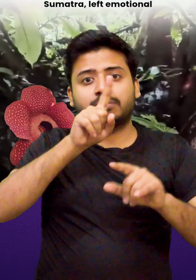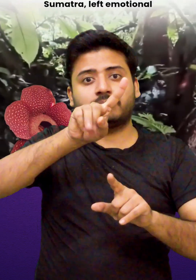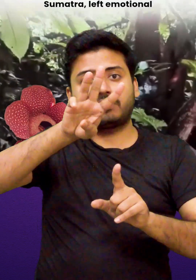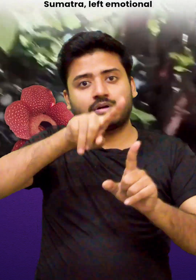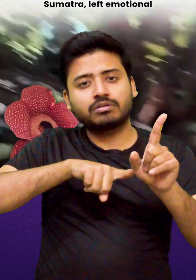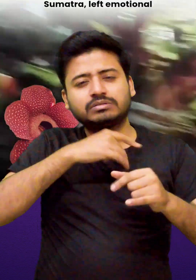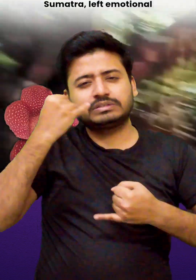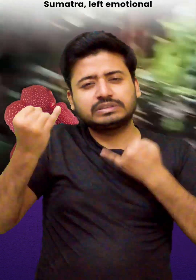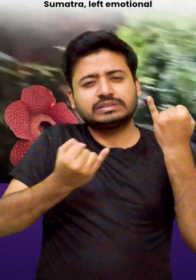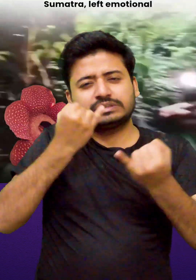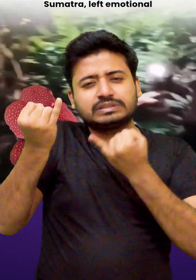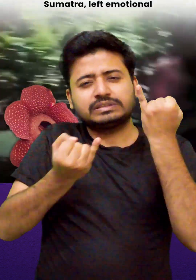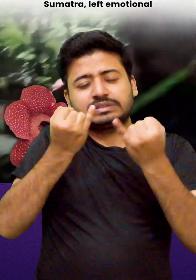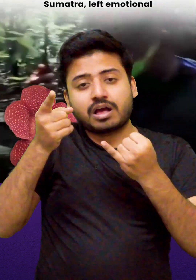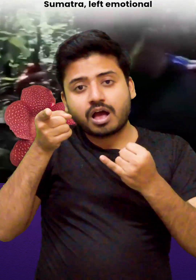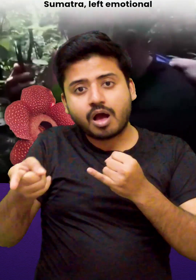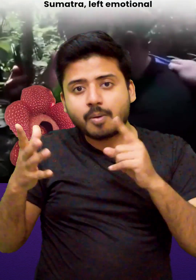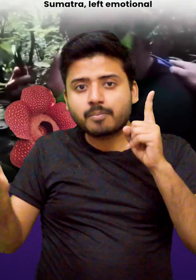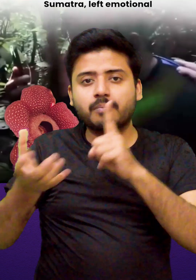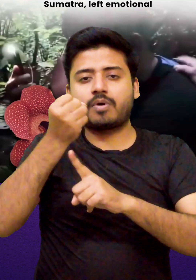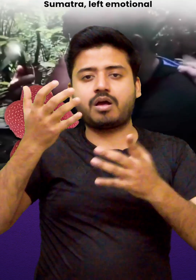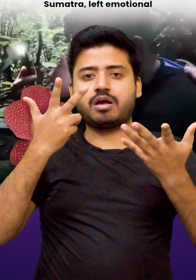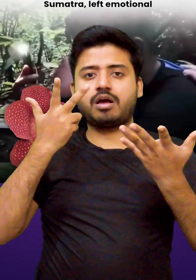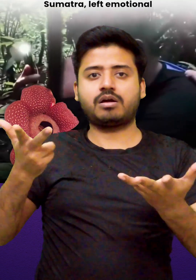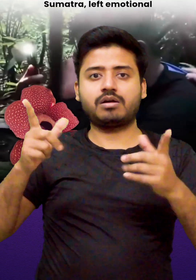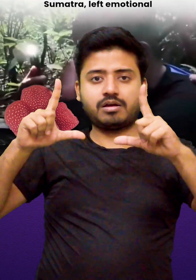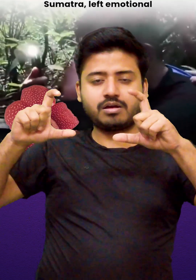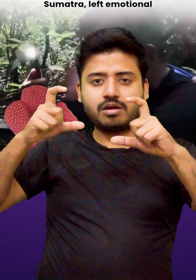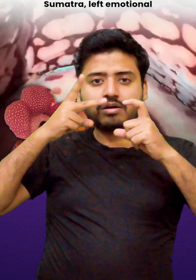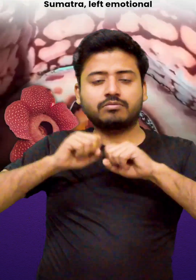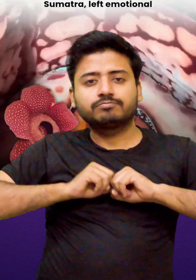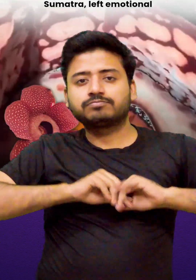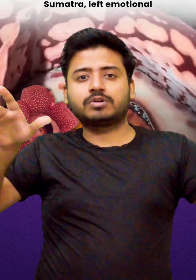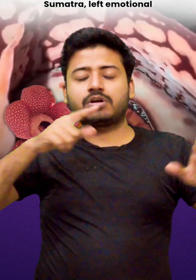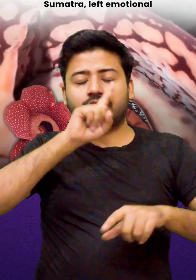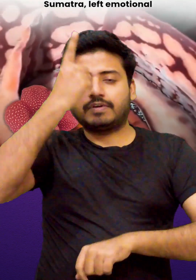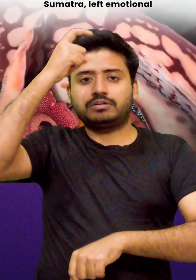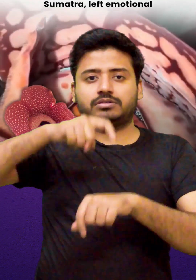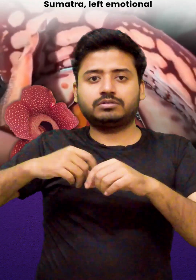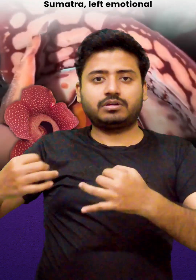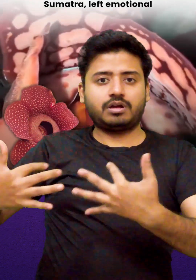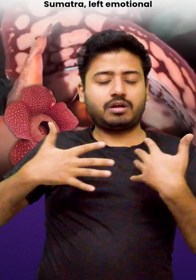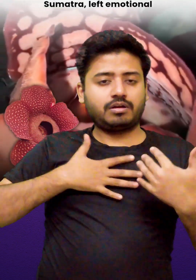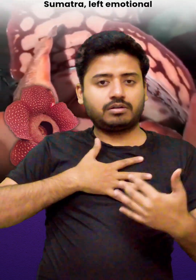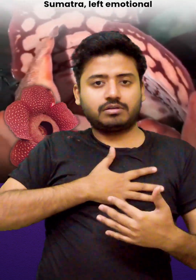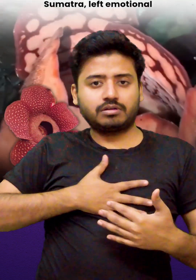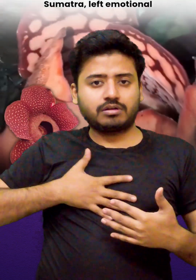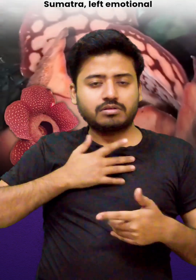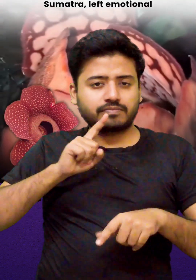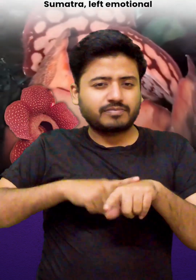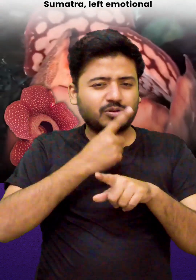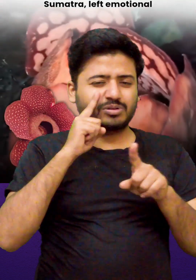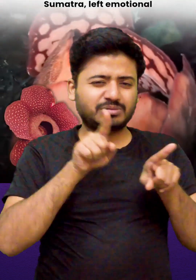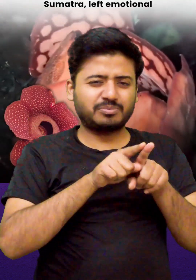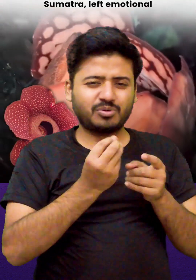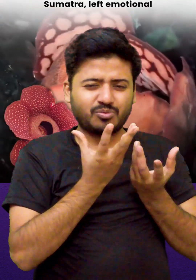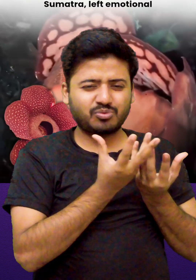local expert Sepchen Andriki, known as Deki, highlights the extraordinary rarity of witnessing this endangered species in the